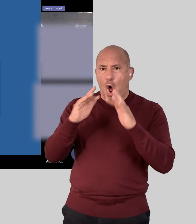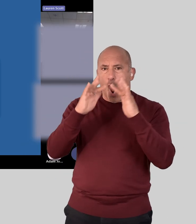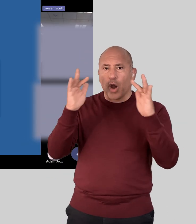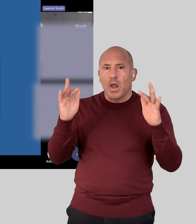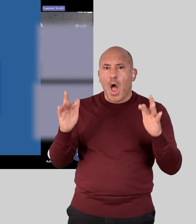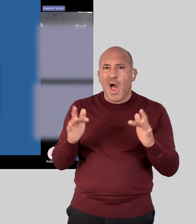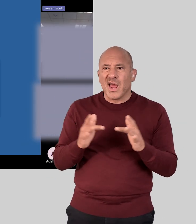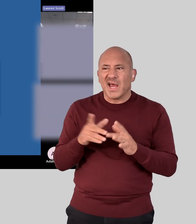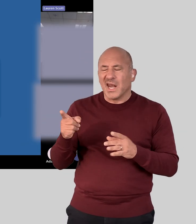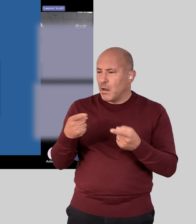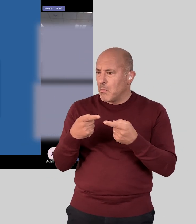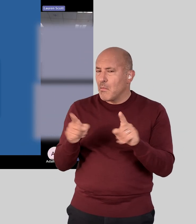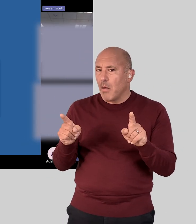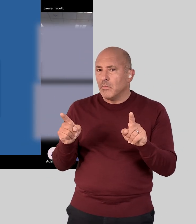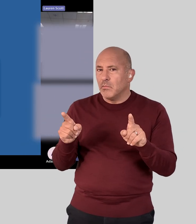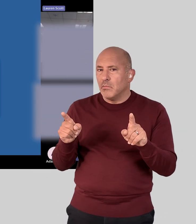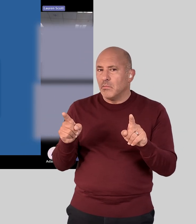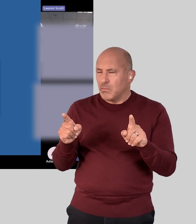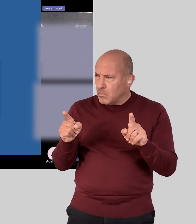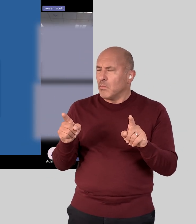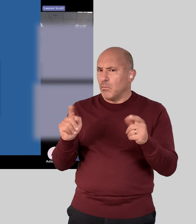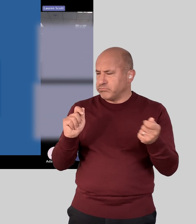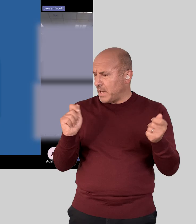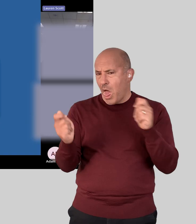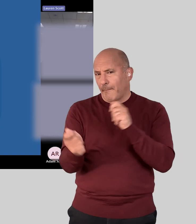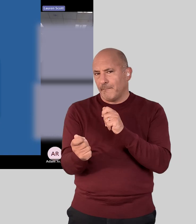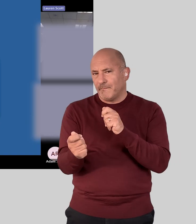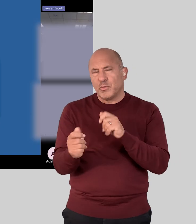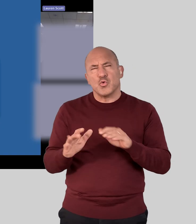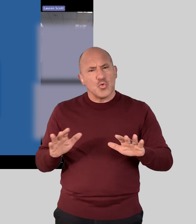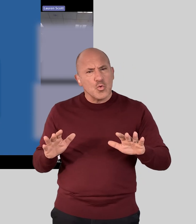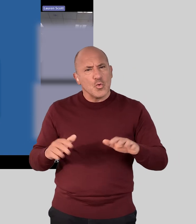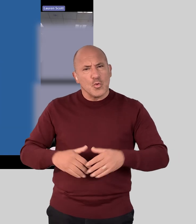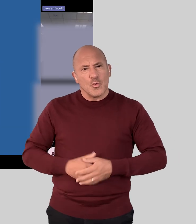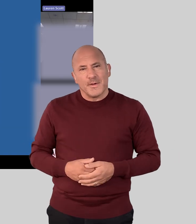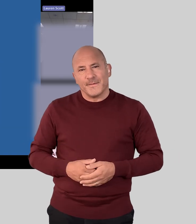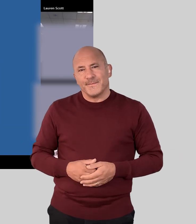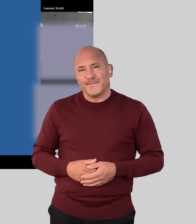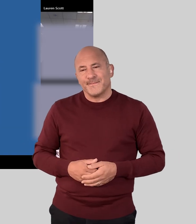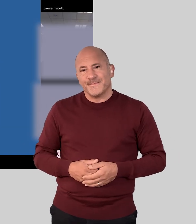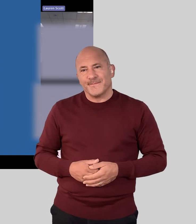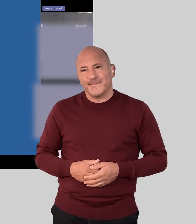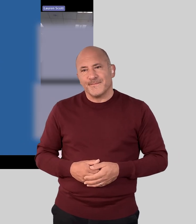when you go to see them in person. And that shifts a lot when you put it online.